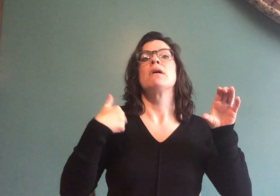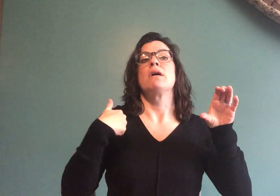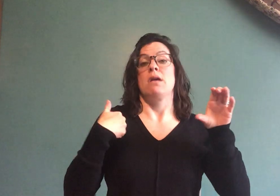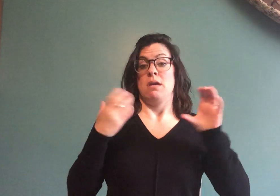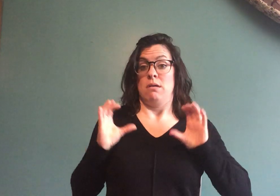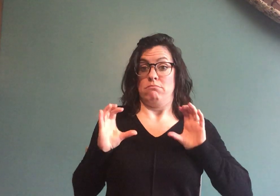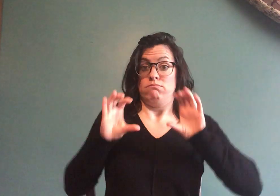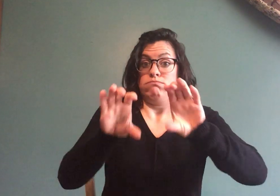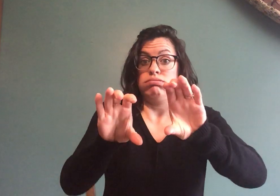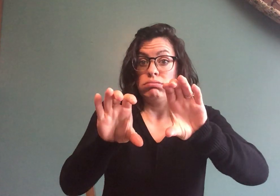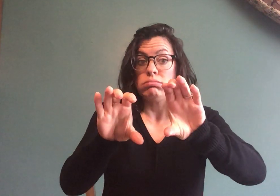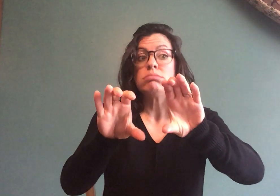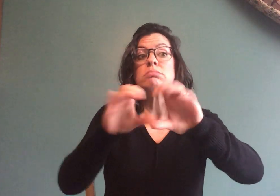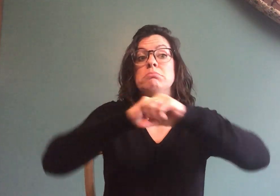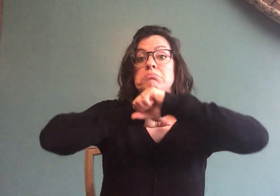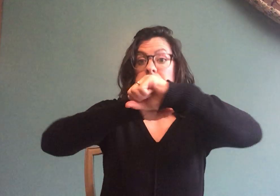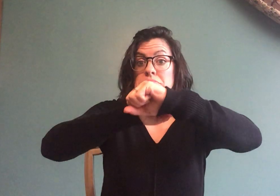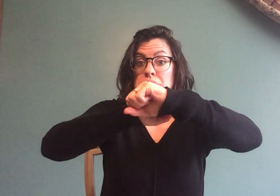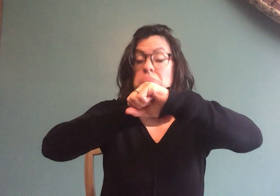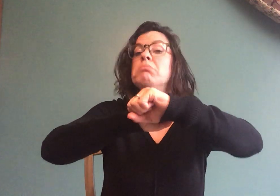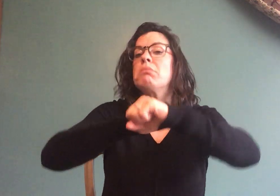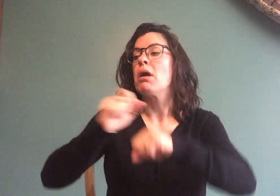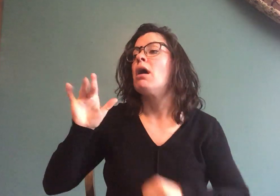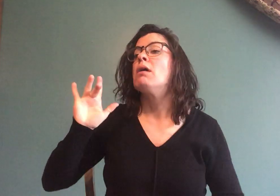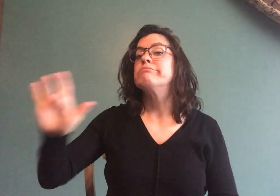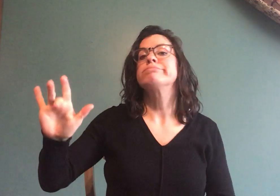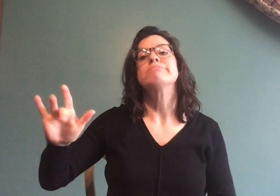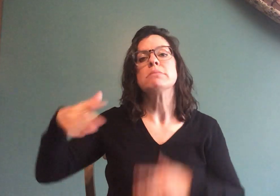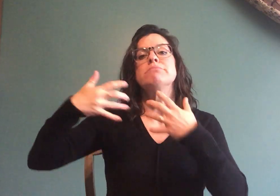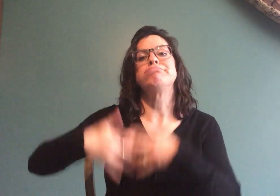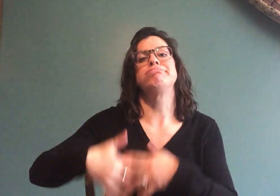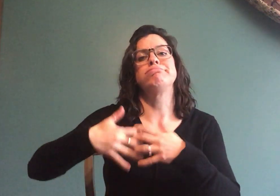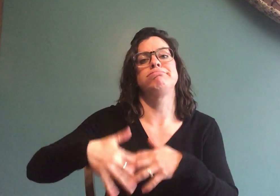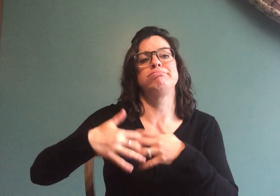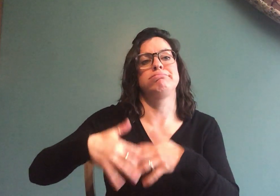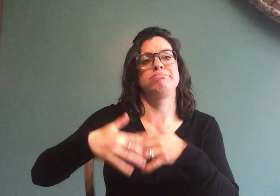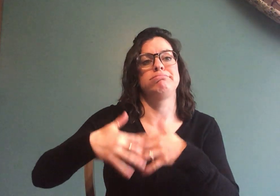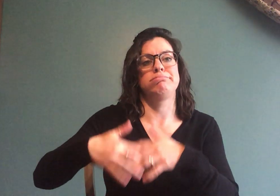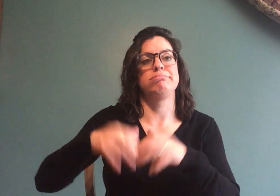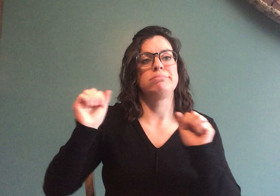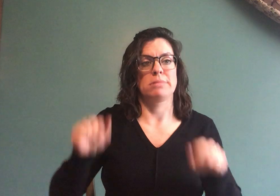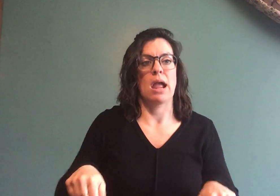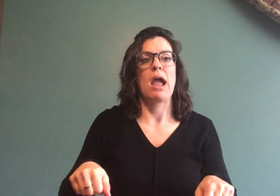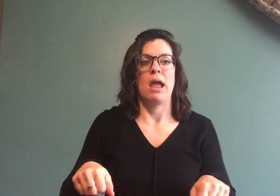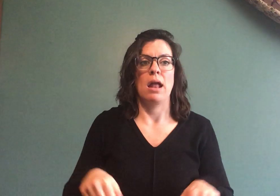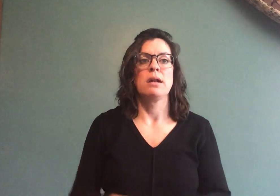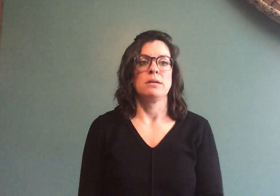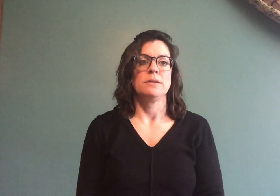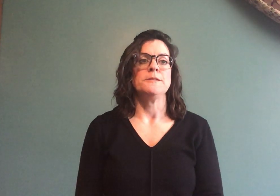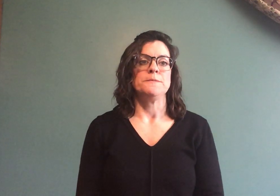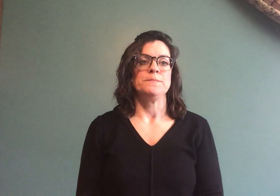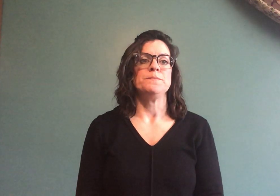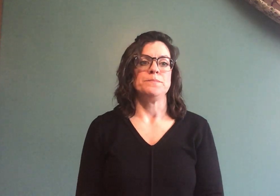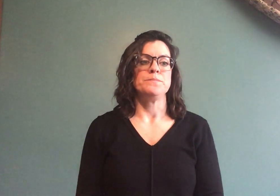called an interlock. All right, and the purpose of that would be to keep the guard or gate